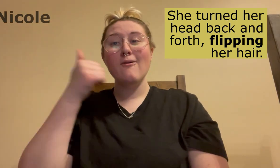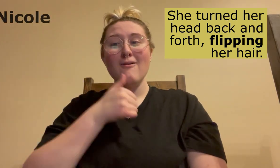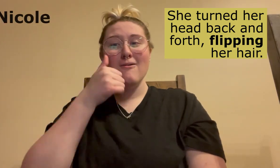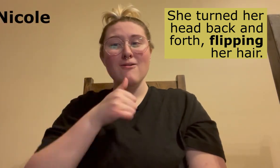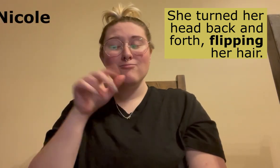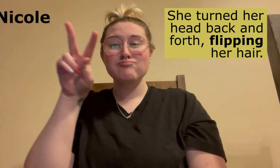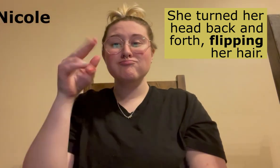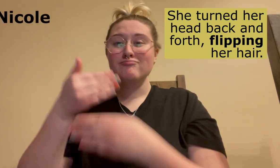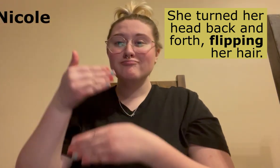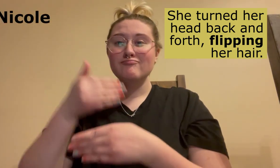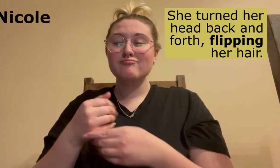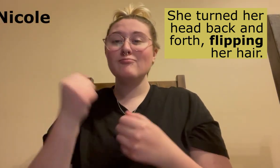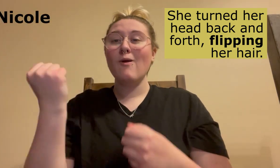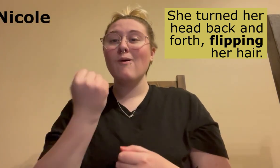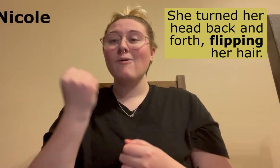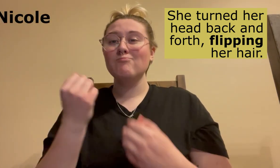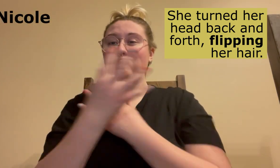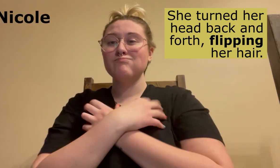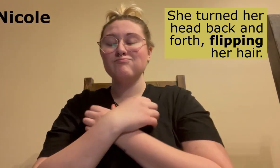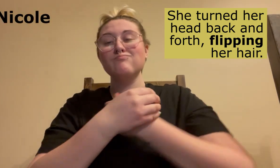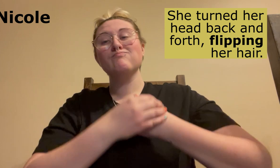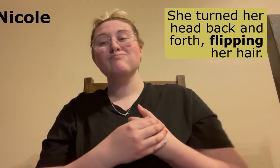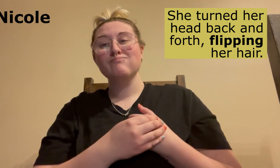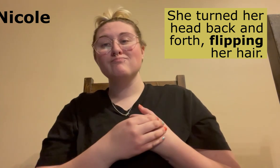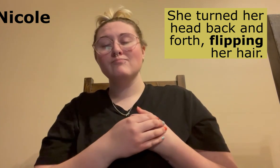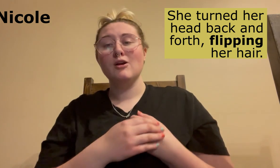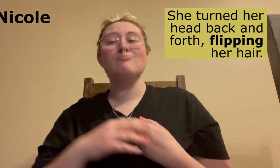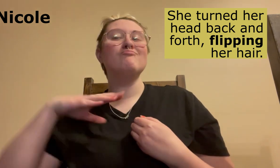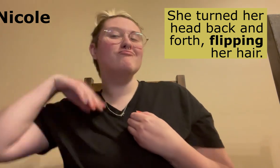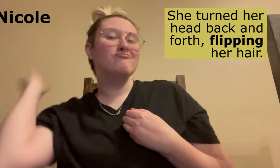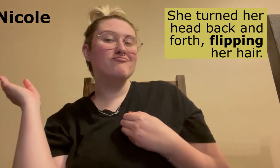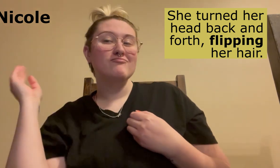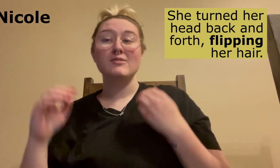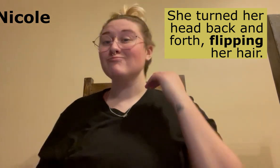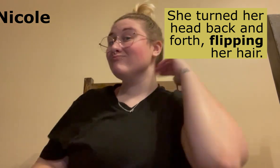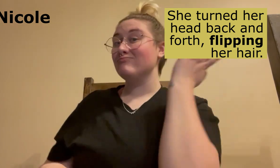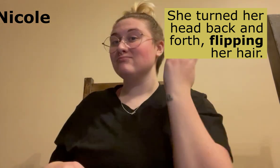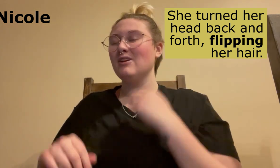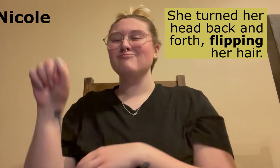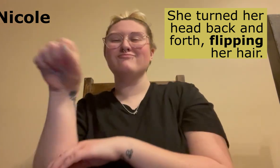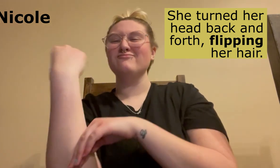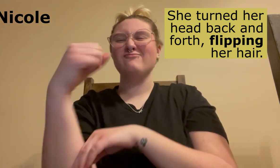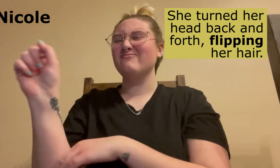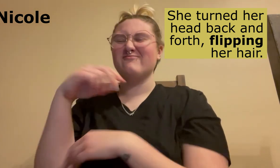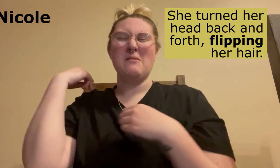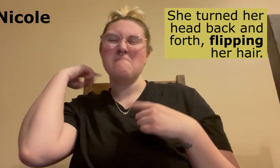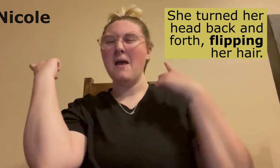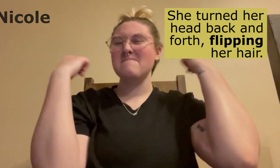There's a little girl looking out a window. She's holding her teddy bear. She flips her ponytail back, and then she flips the other ponytail back, and then she flips them